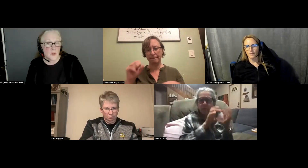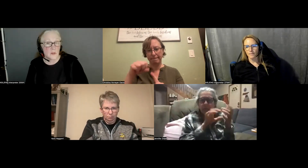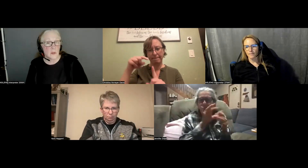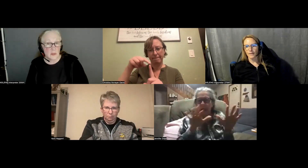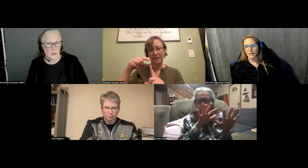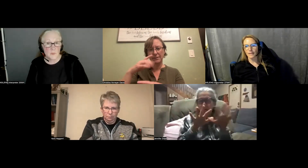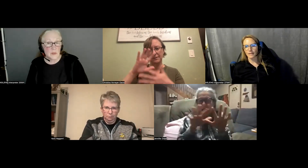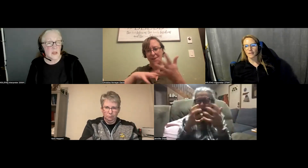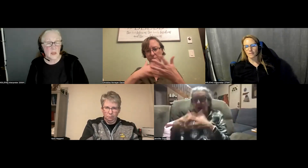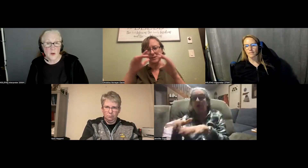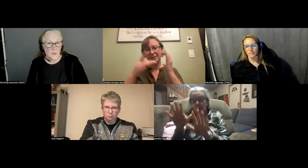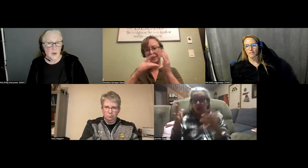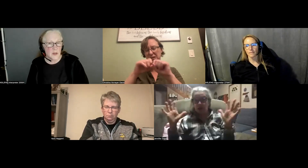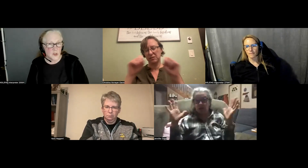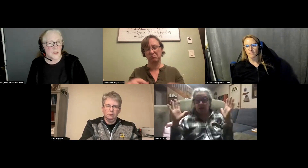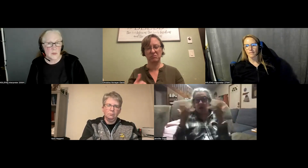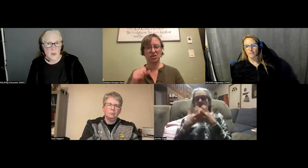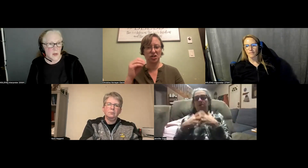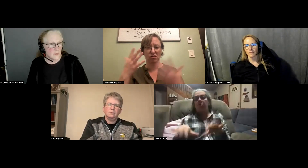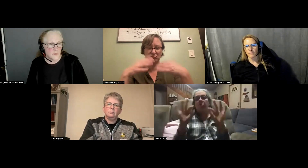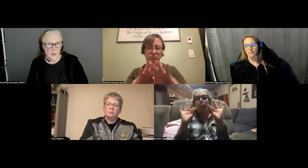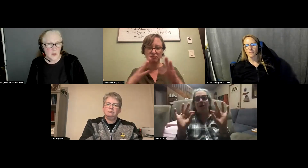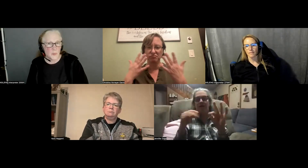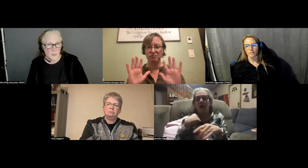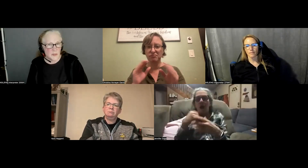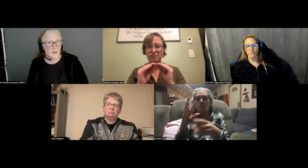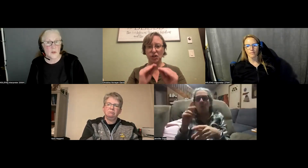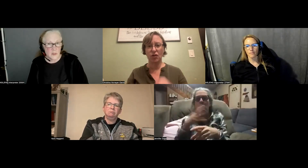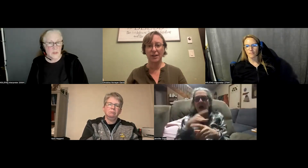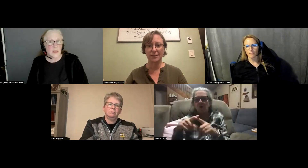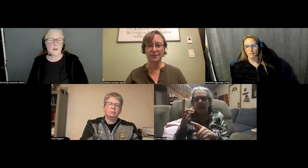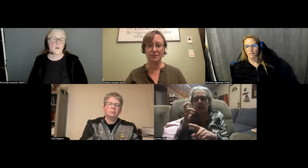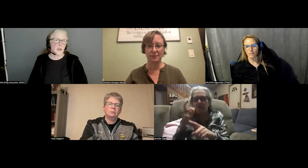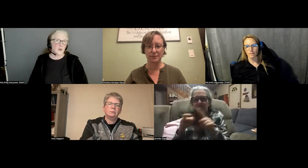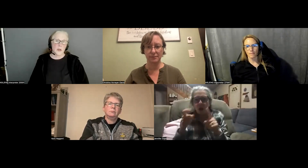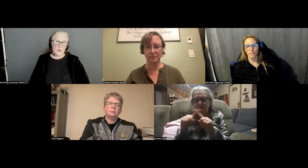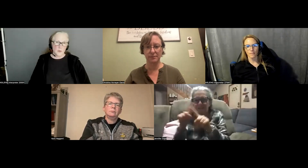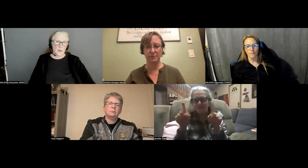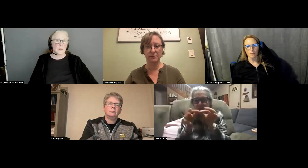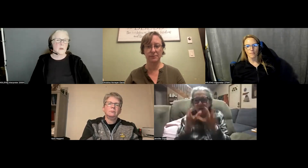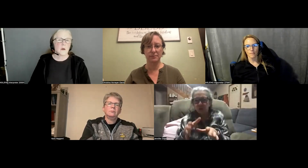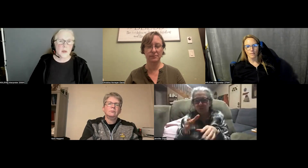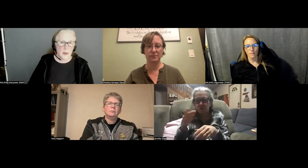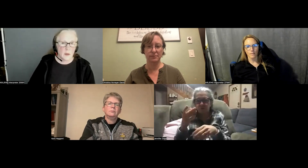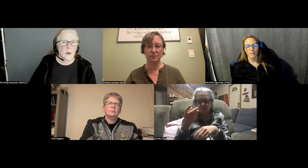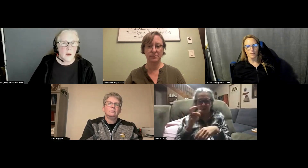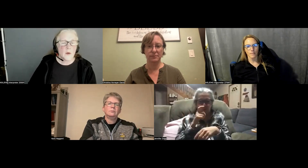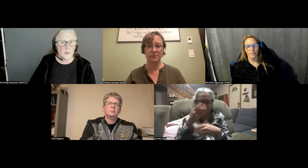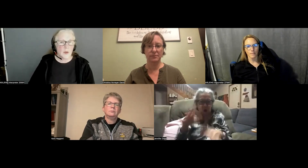Okay, so that's been taken care of with DR because it just seemed kind of a little bit messy. So that's been taken care of. Okay, great. Okay. All